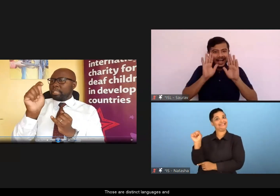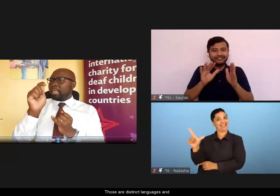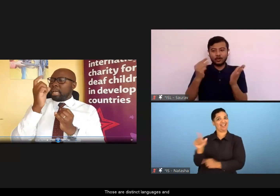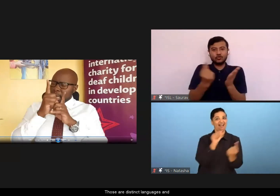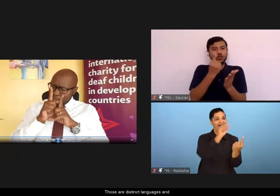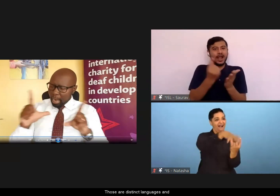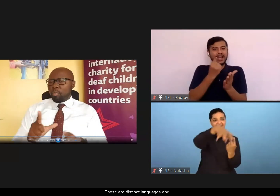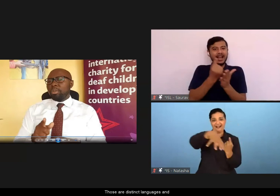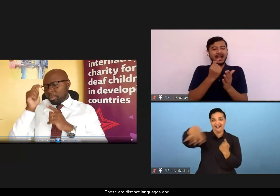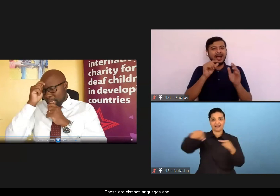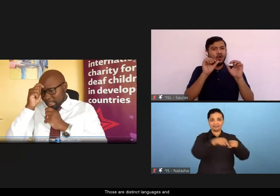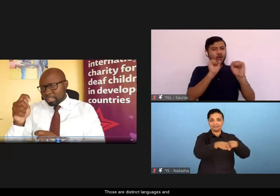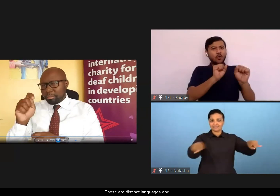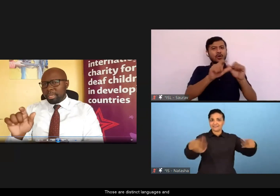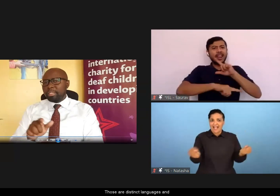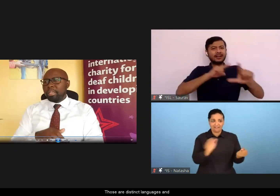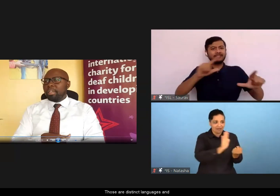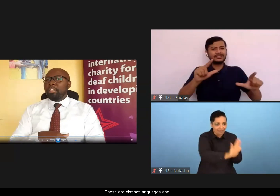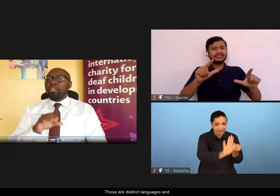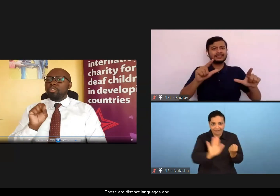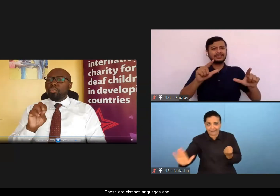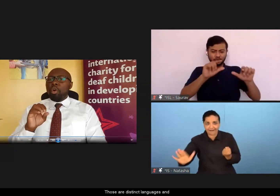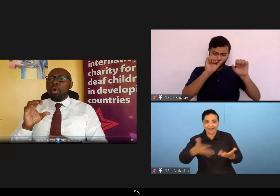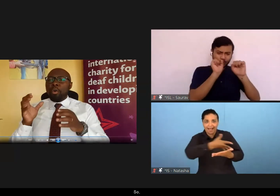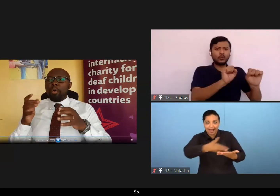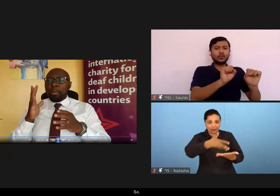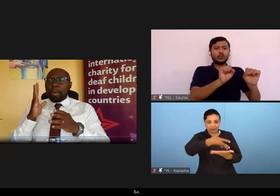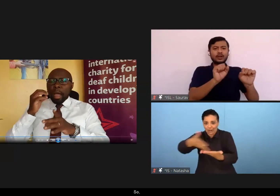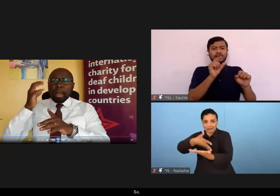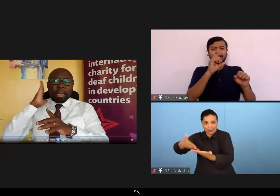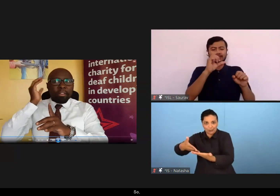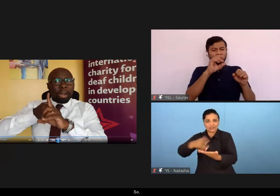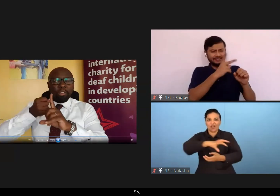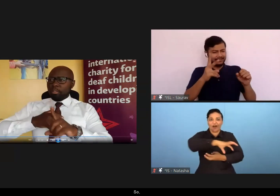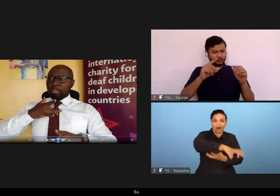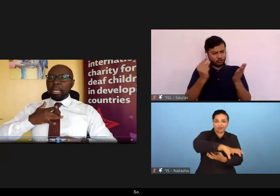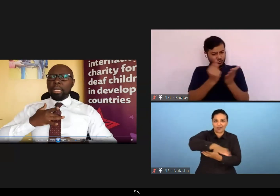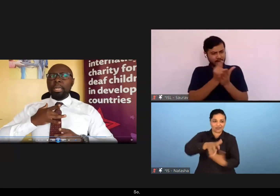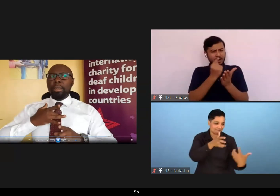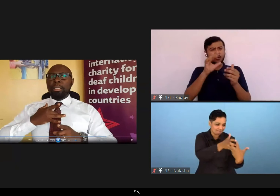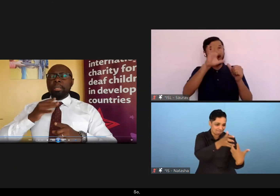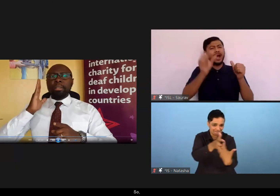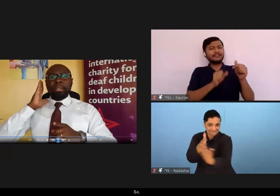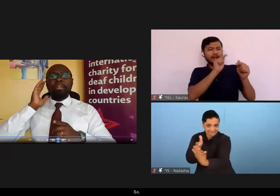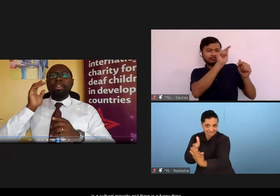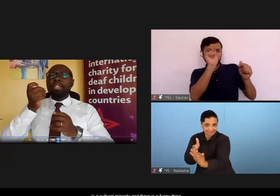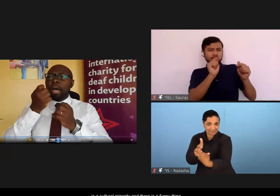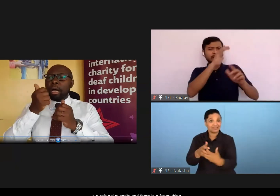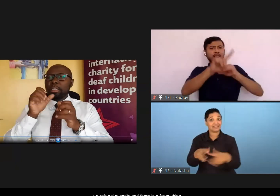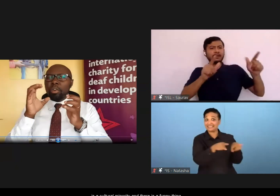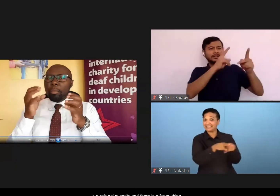Those are distinctive language or distinct language and should be respected. So deaf advocates